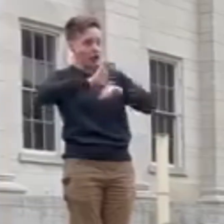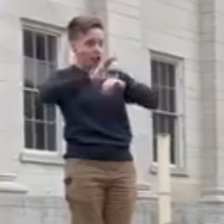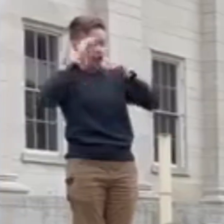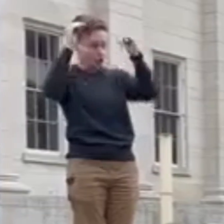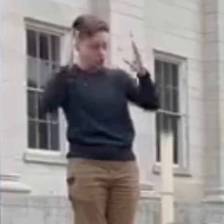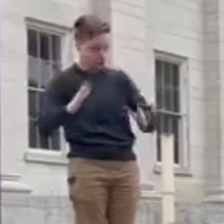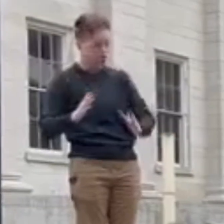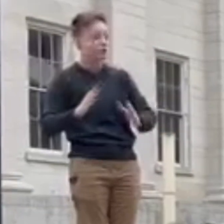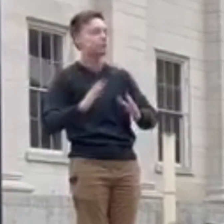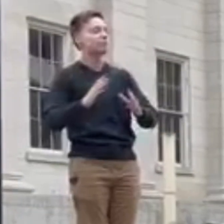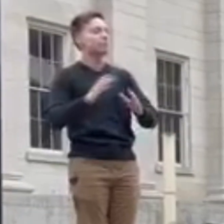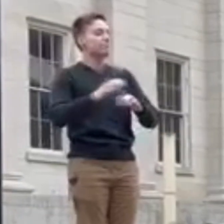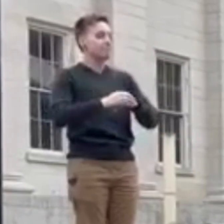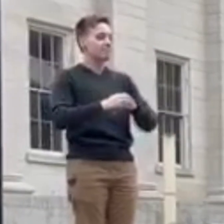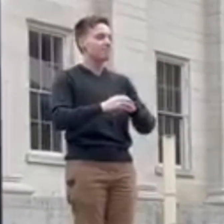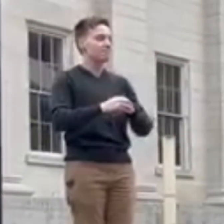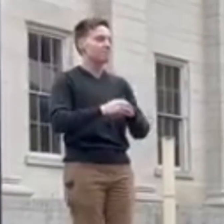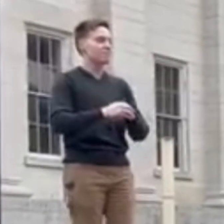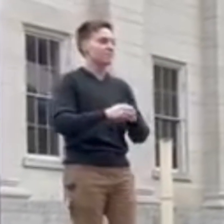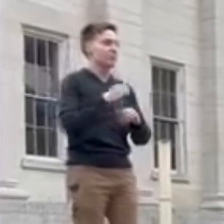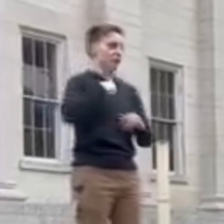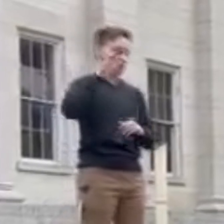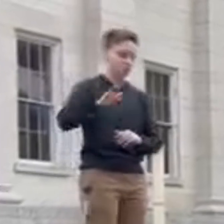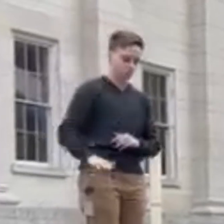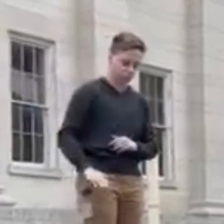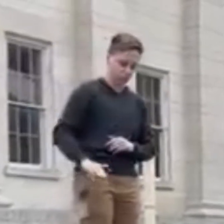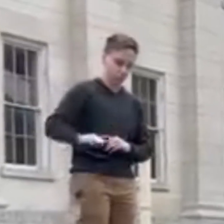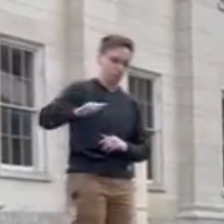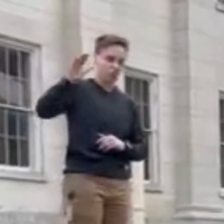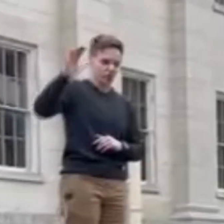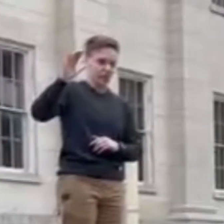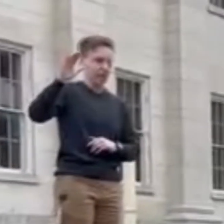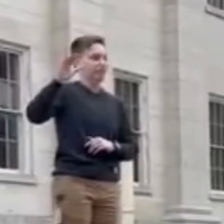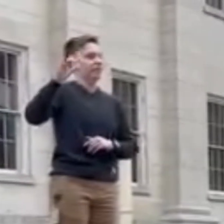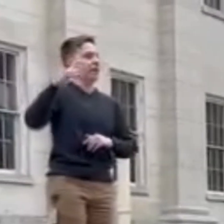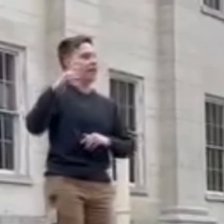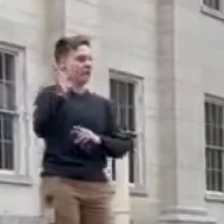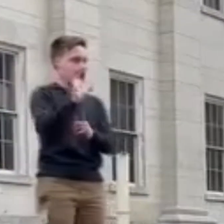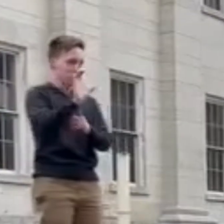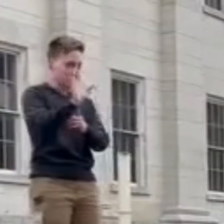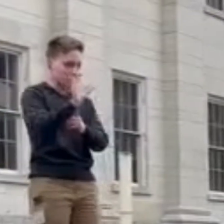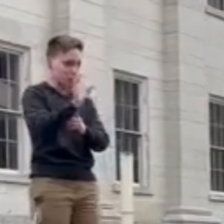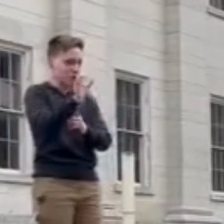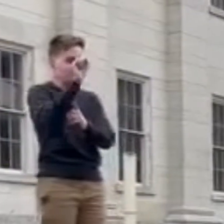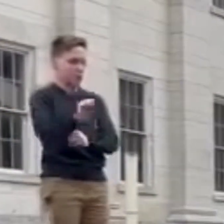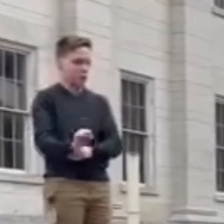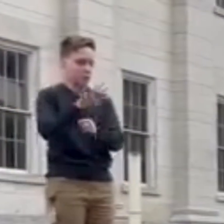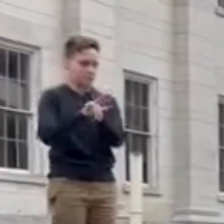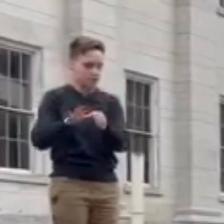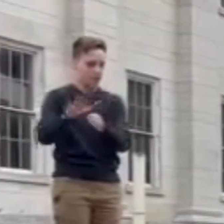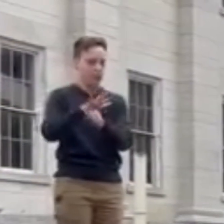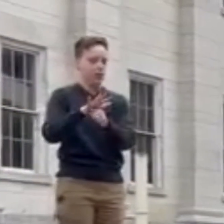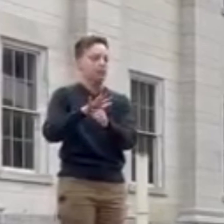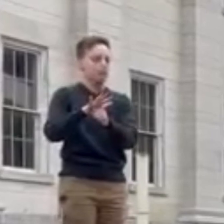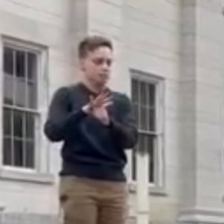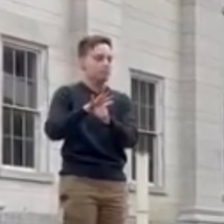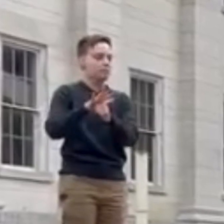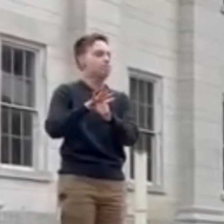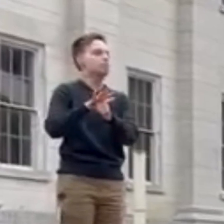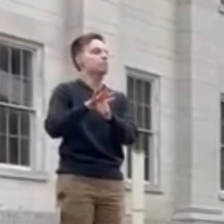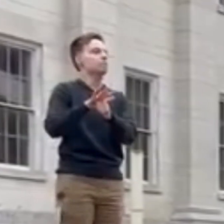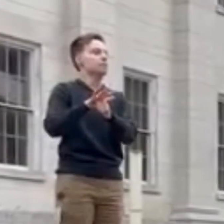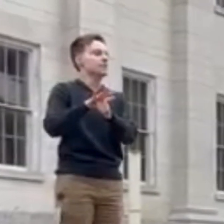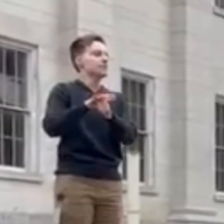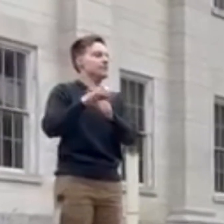So, needless to say, being raised in a conservative Southern environment, I had to do